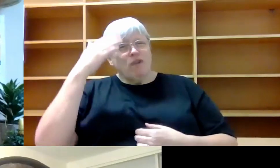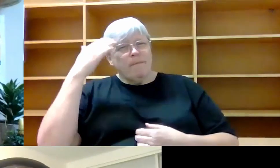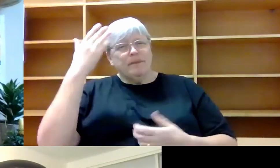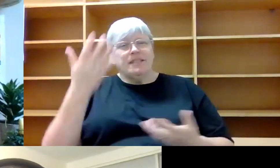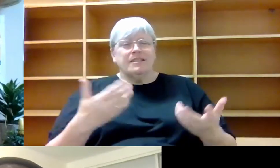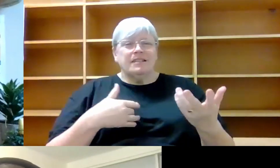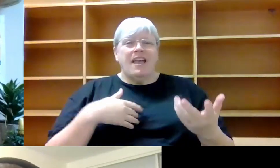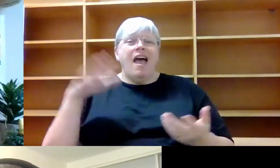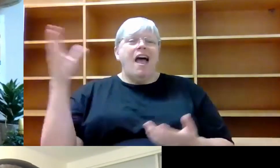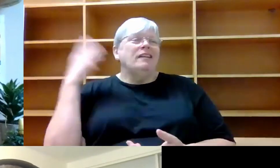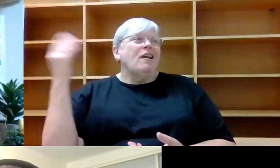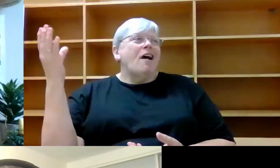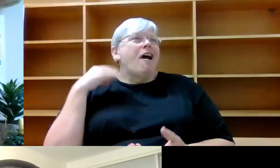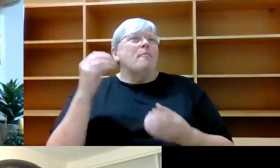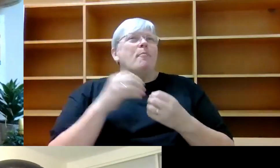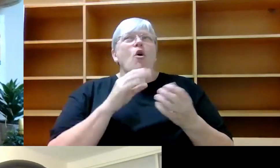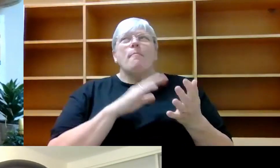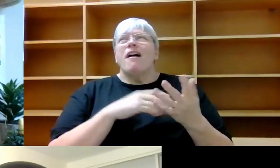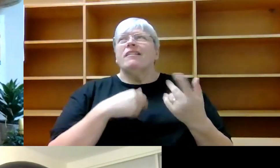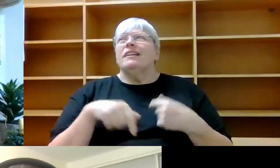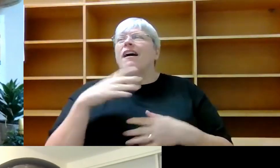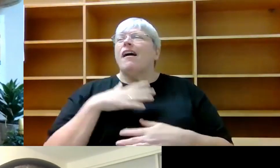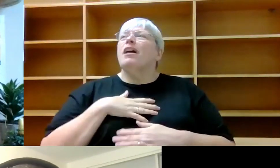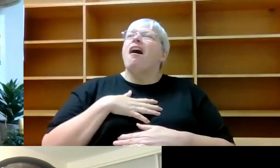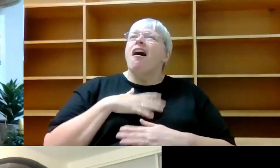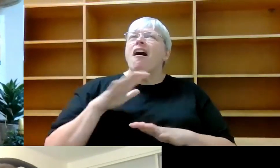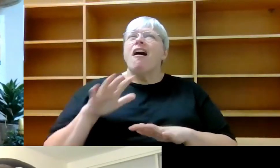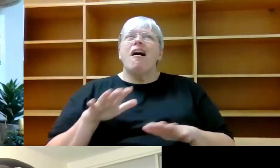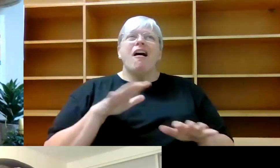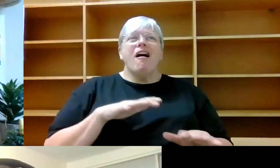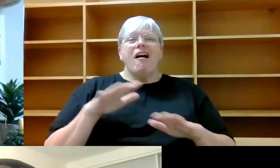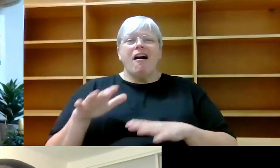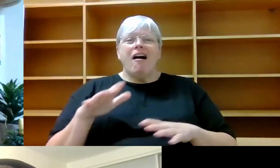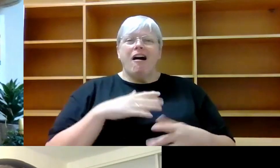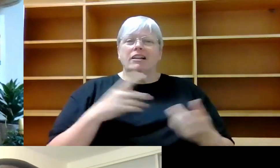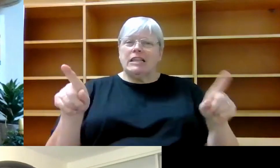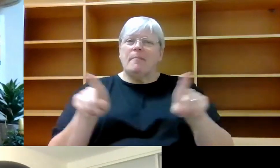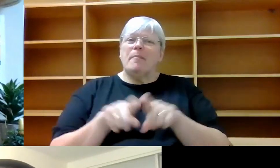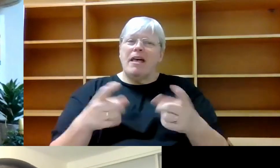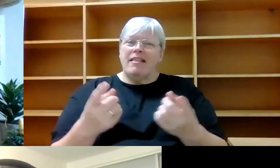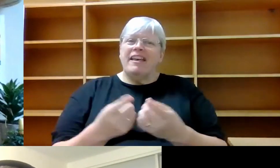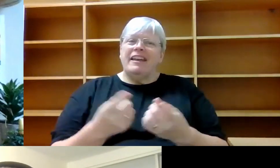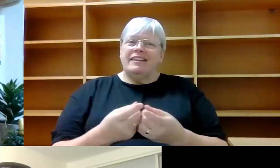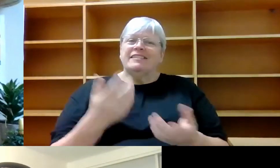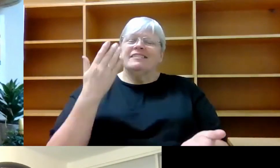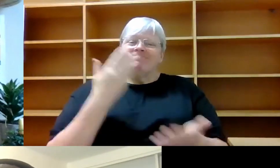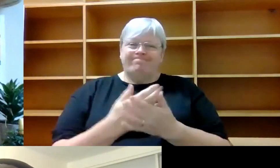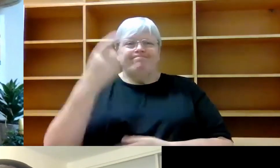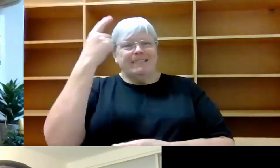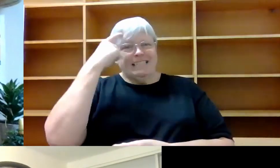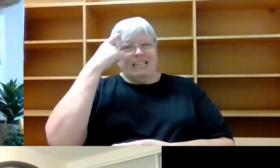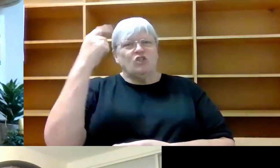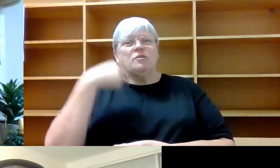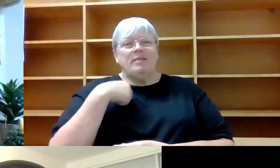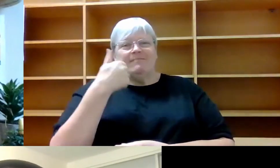I hear Bob Marley's music, I'm sensing exactly those same things. And so it makes sense for me to play